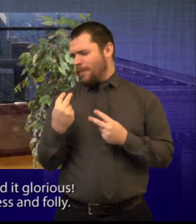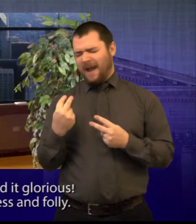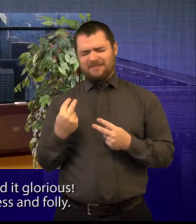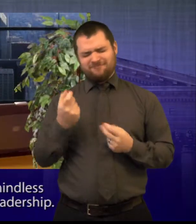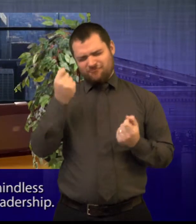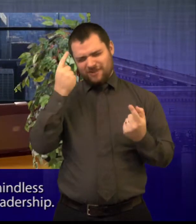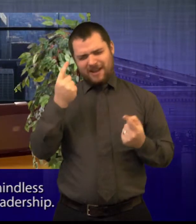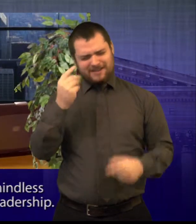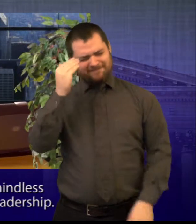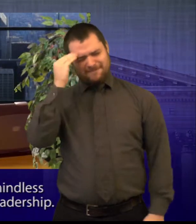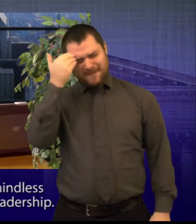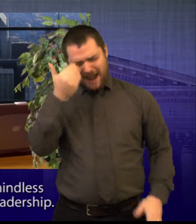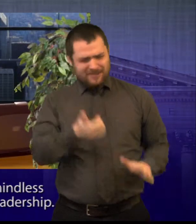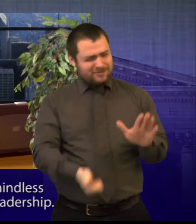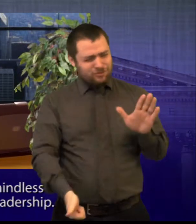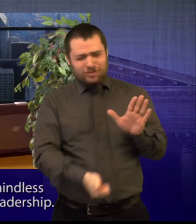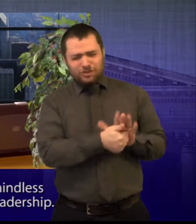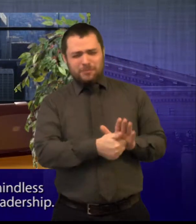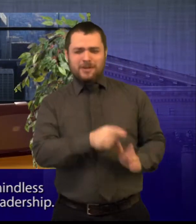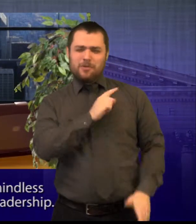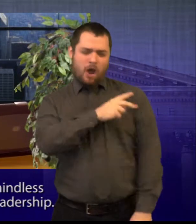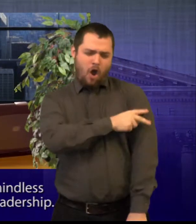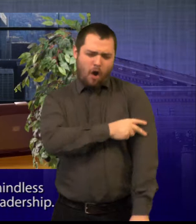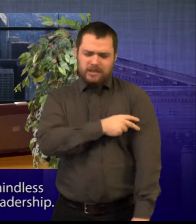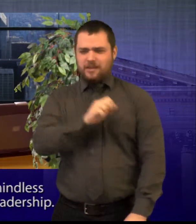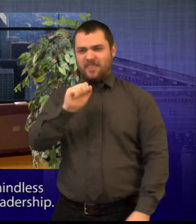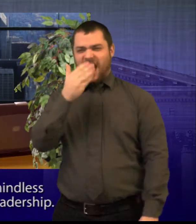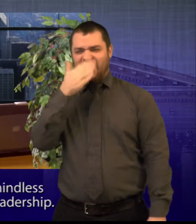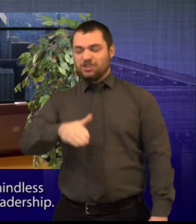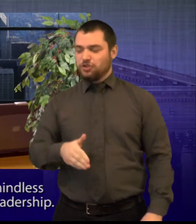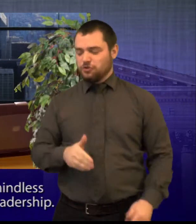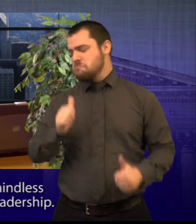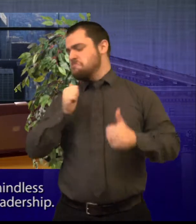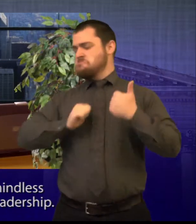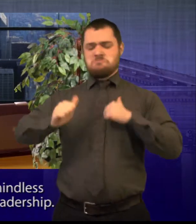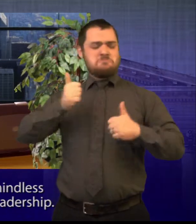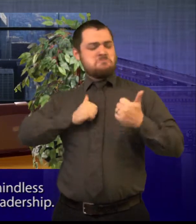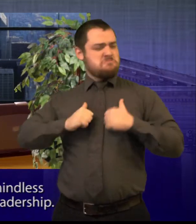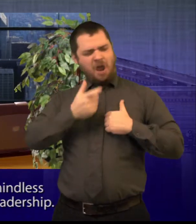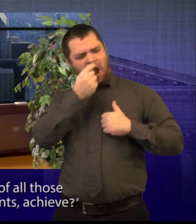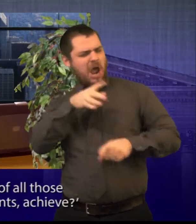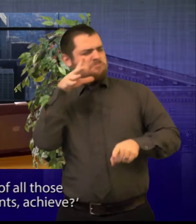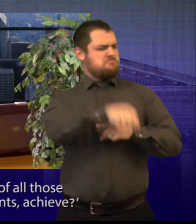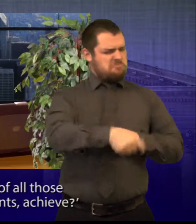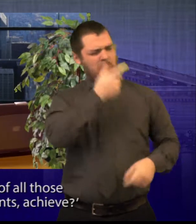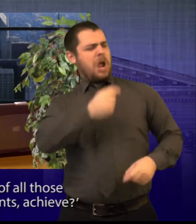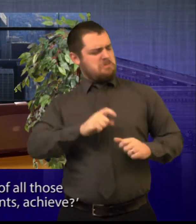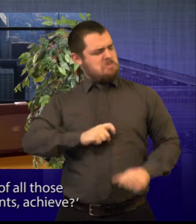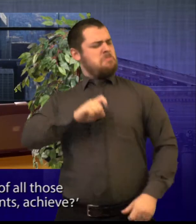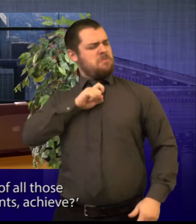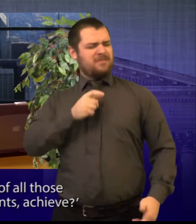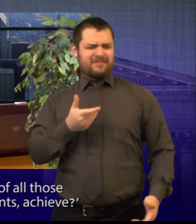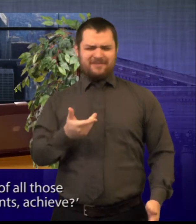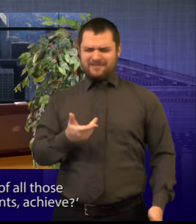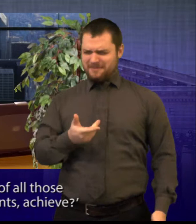folly. We gasp at the pompous, mindless standards of their so-called leadership. We say,